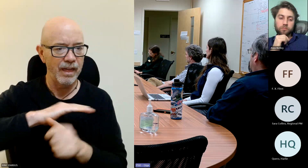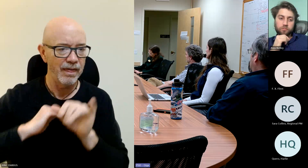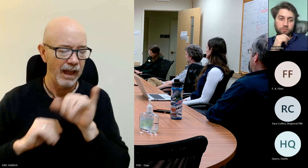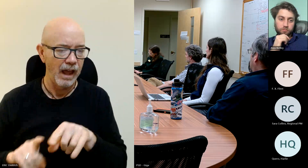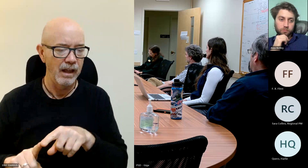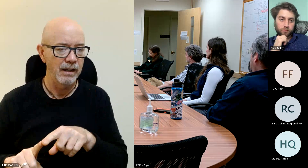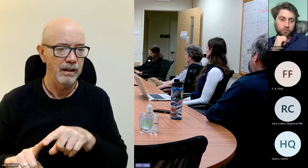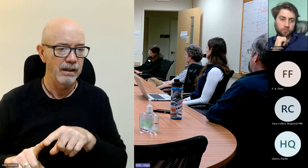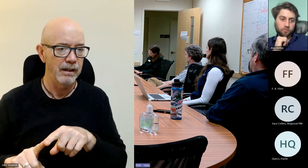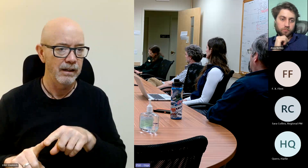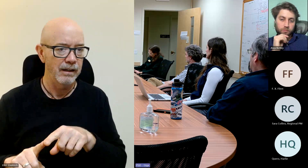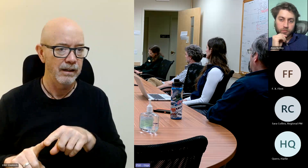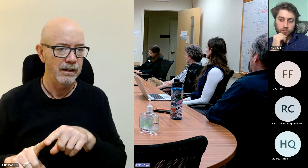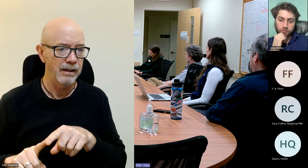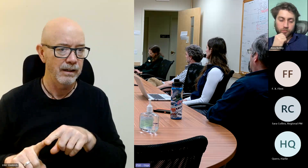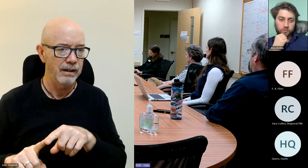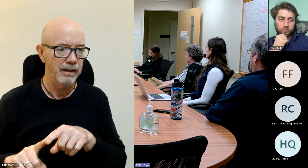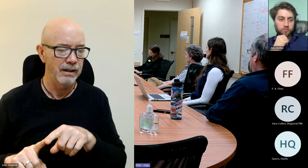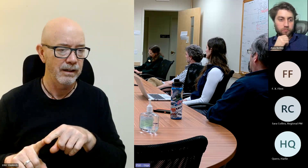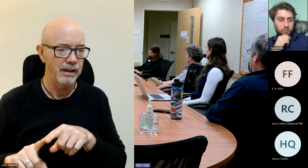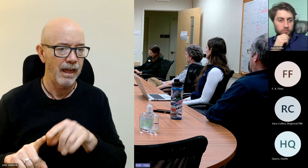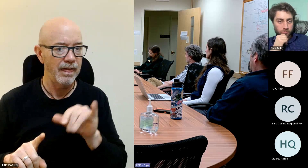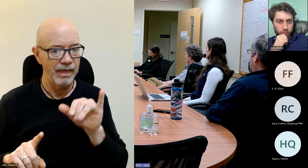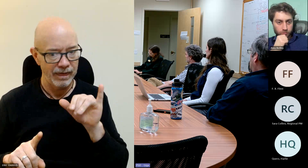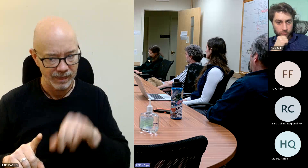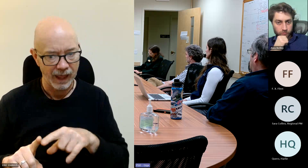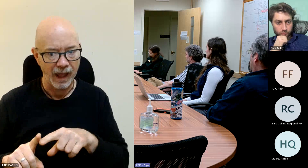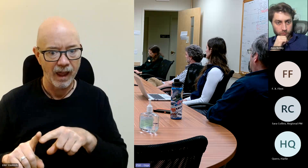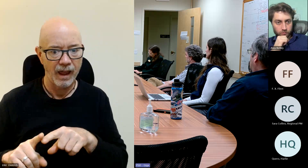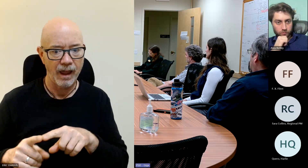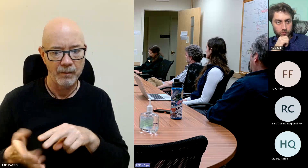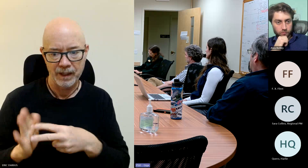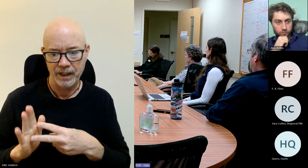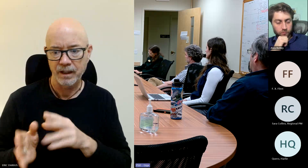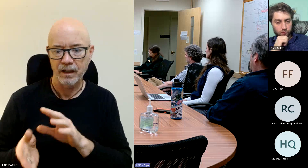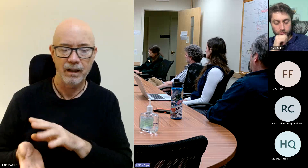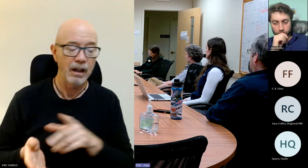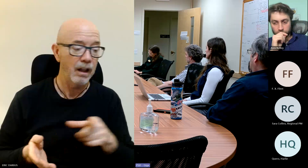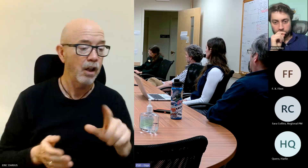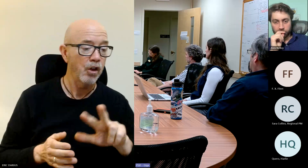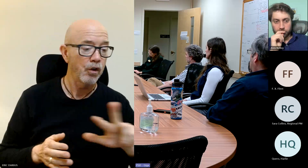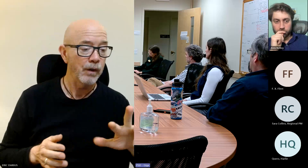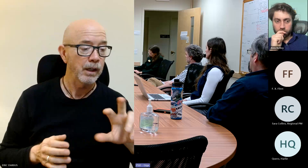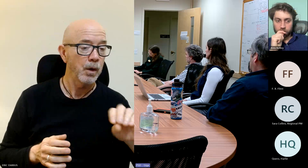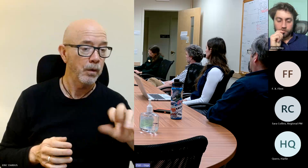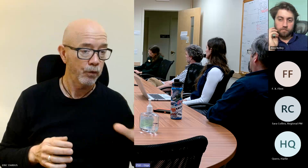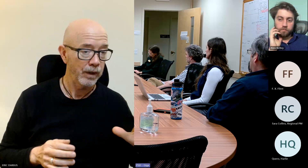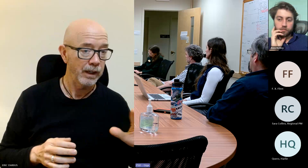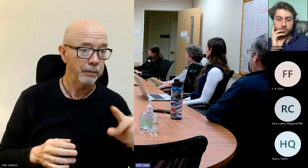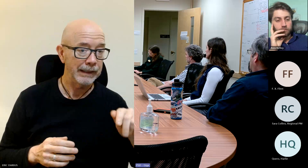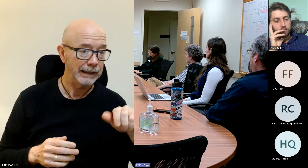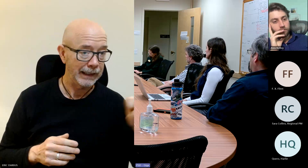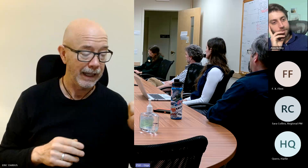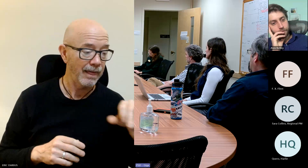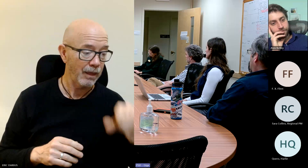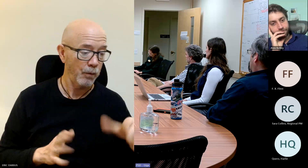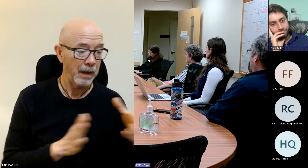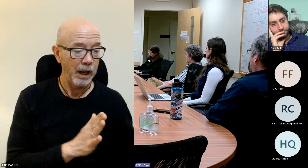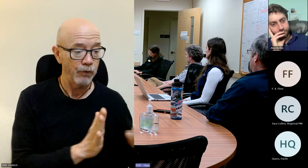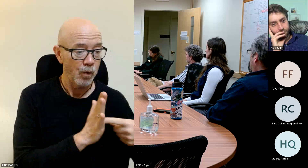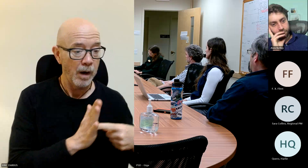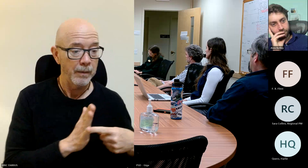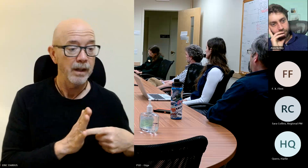triggers planning requirements in 3 VSA 3303. Those planning requirements are to